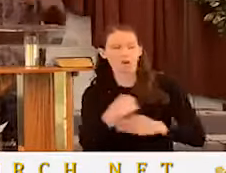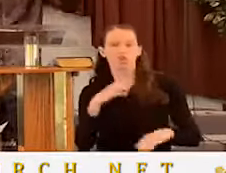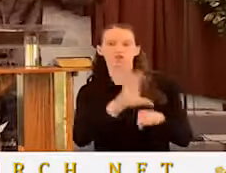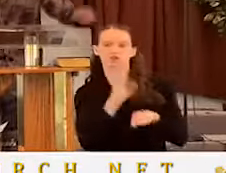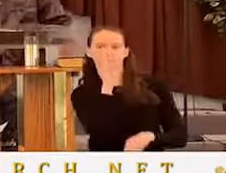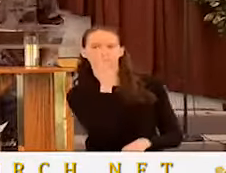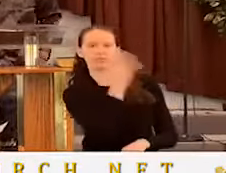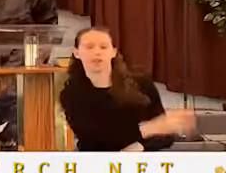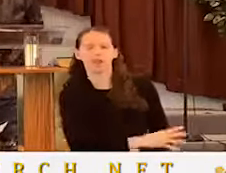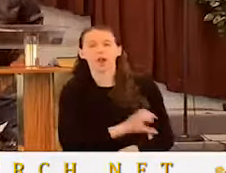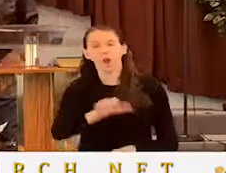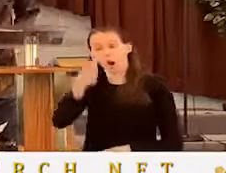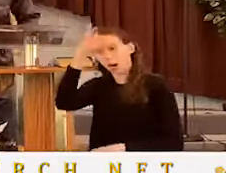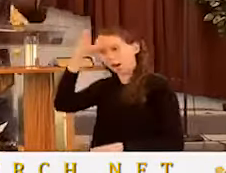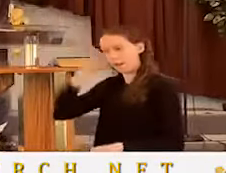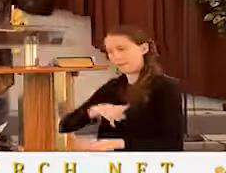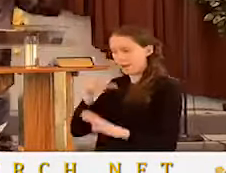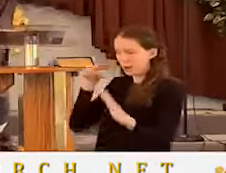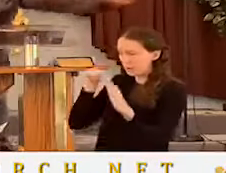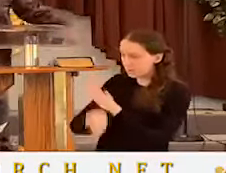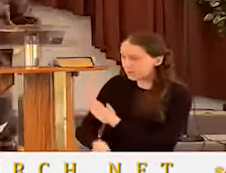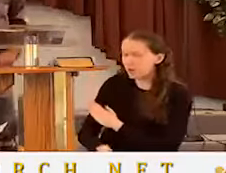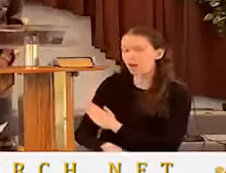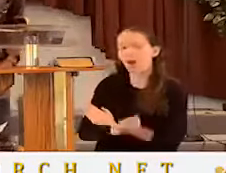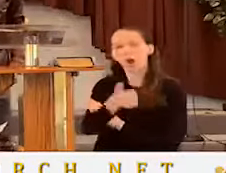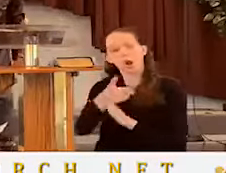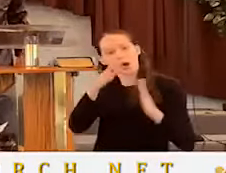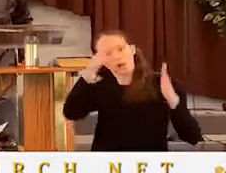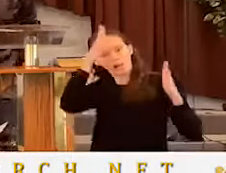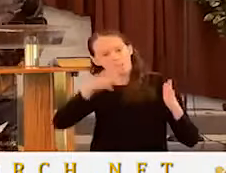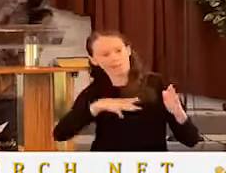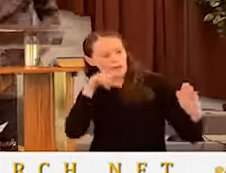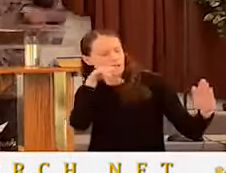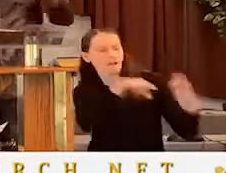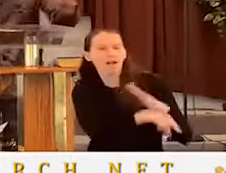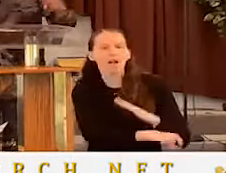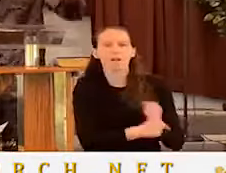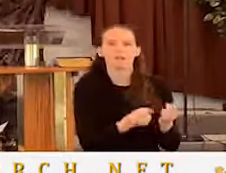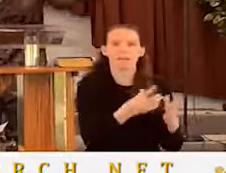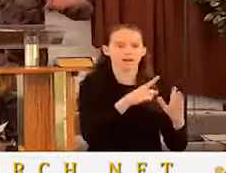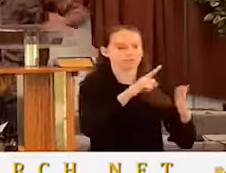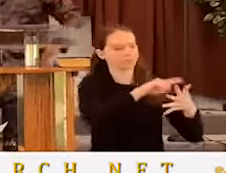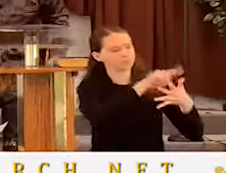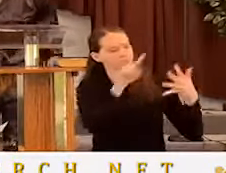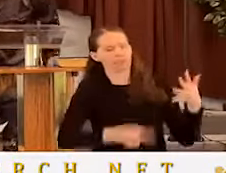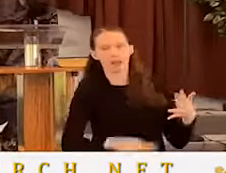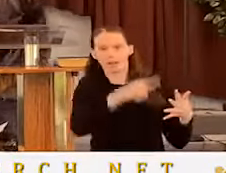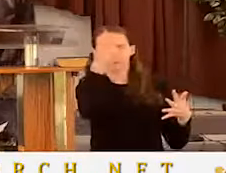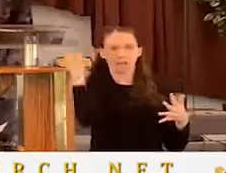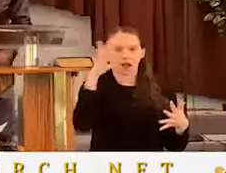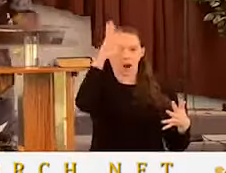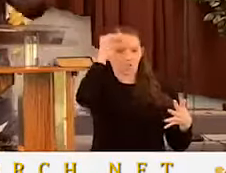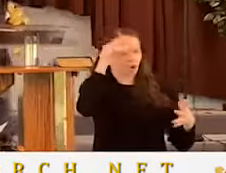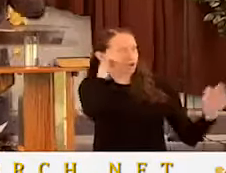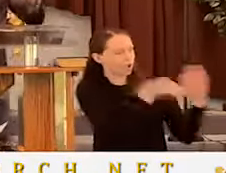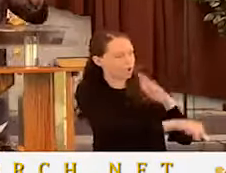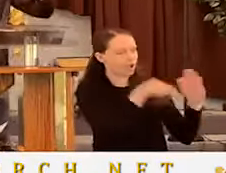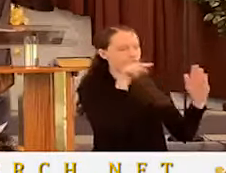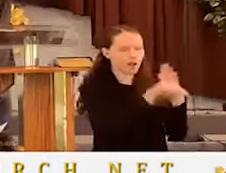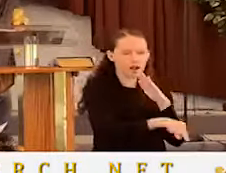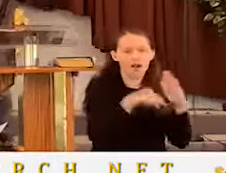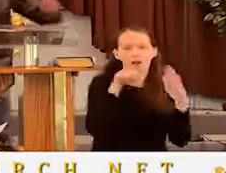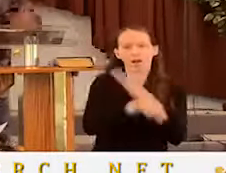Freddie Gray was murdered, when Emmett Till was murdered, when Eric Garner was murdered,